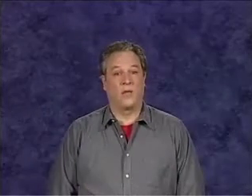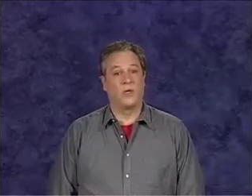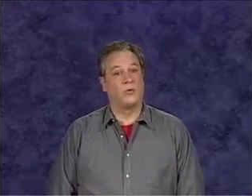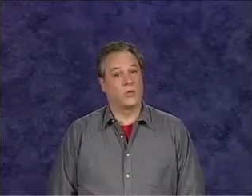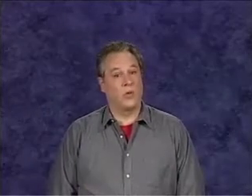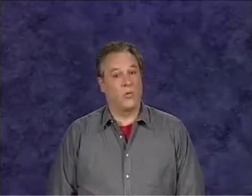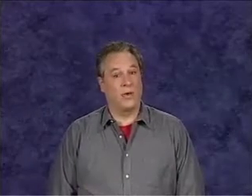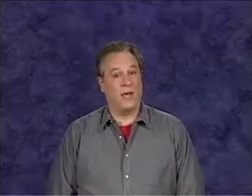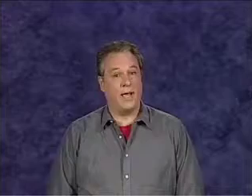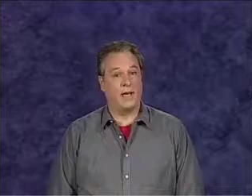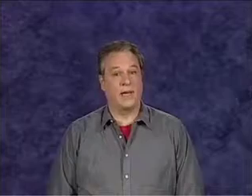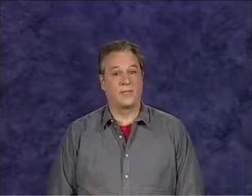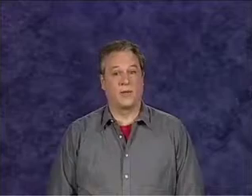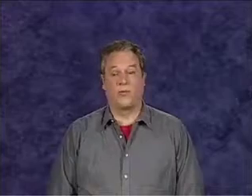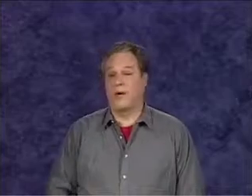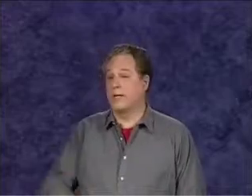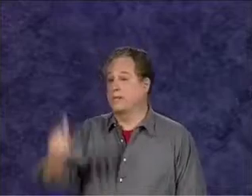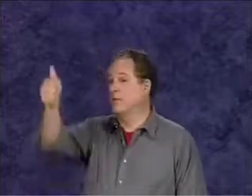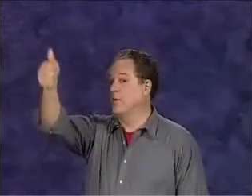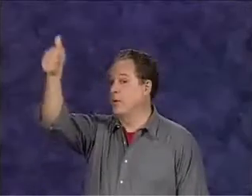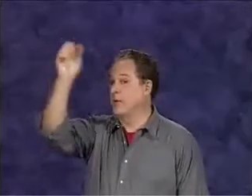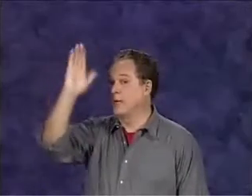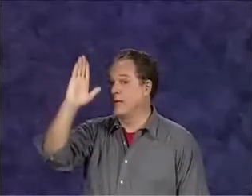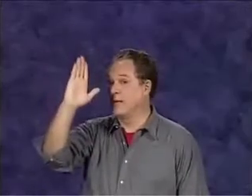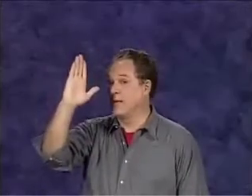we use only one hand as we pray to God.